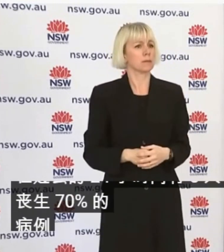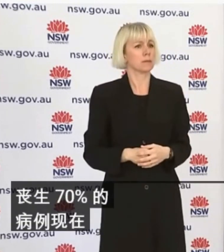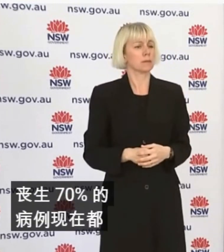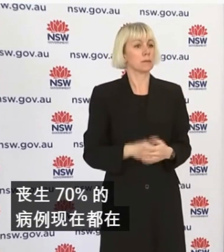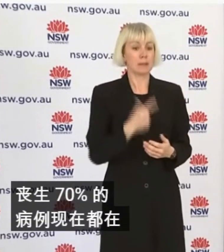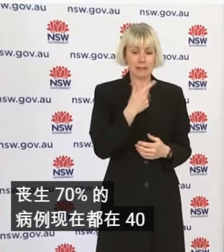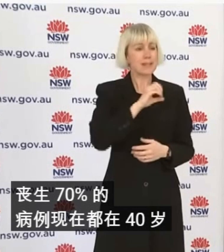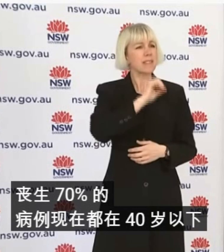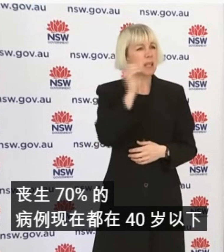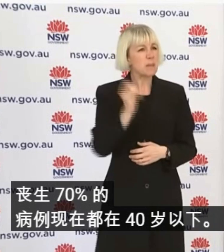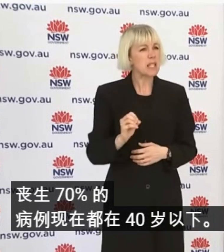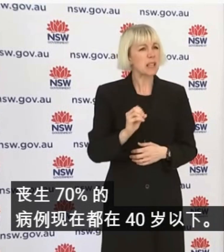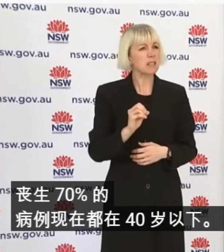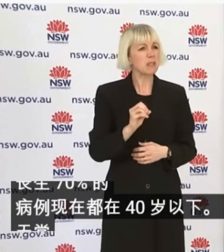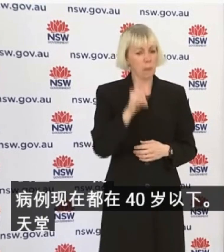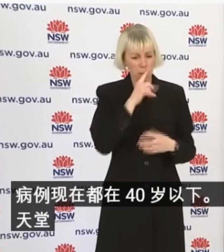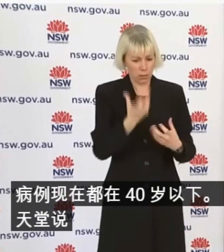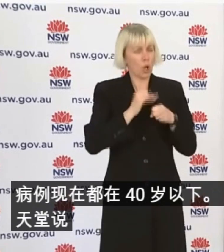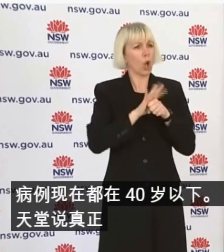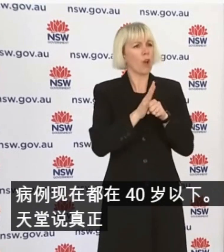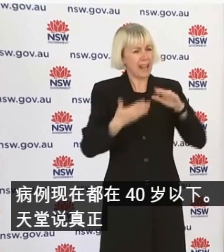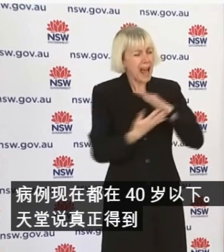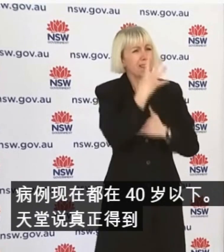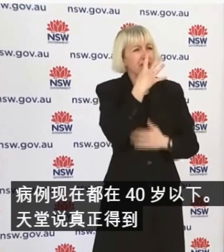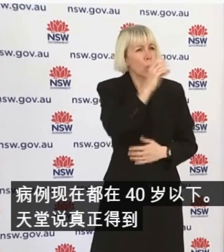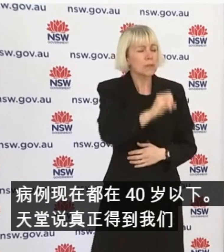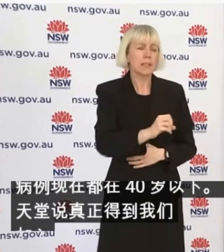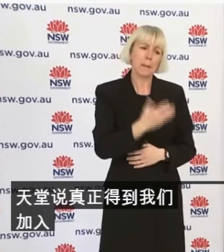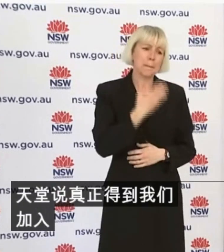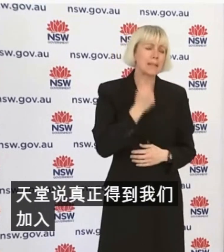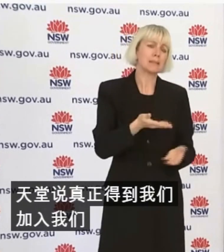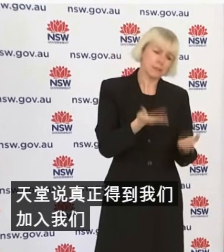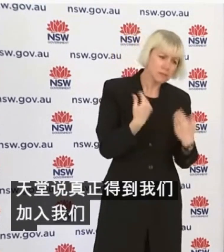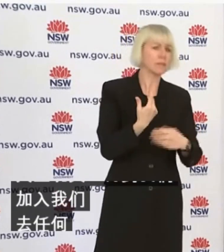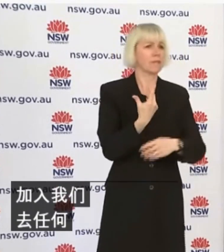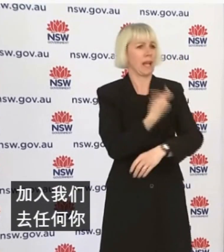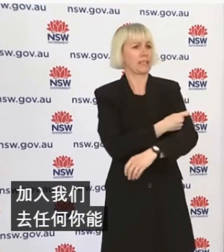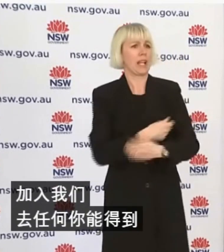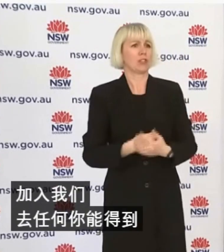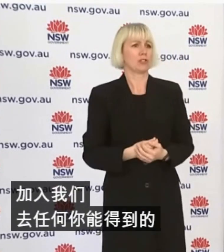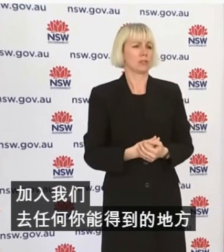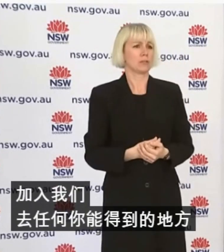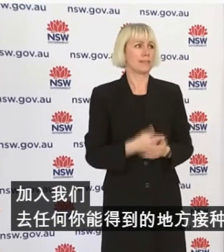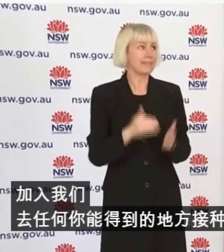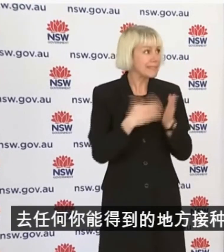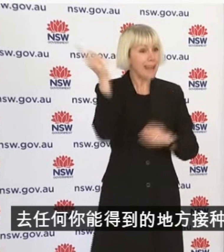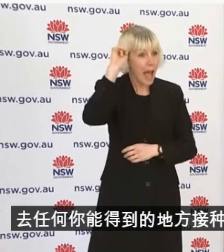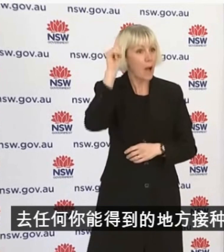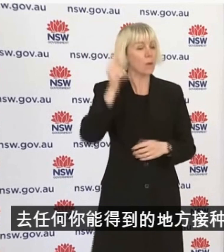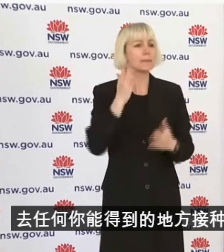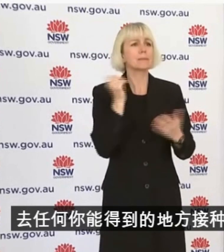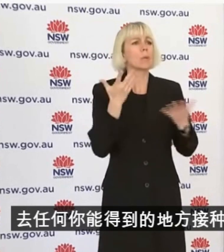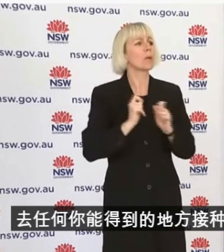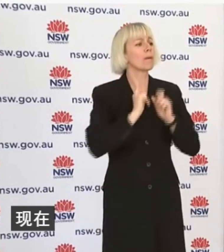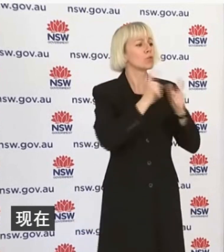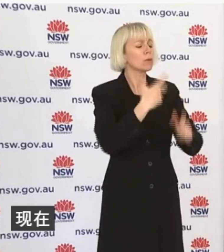all the cases are now under the age of 40. For heaven's sake, get real, get with us, come join us, go and get vaccinated wherever you can get it. And